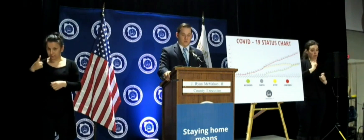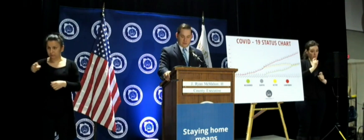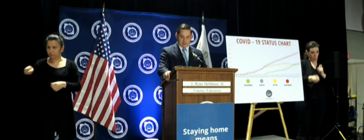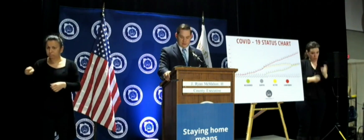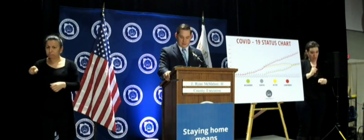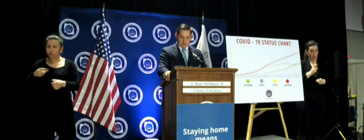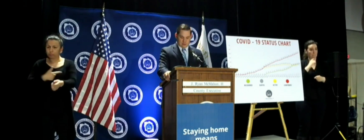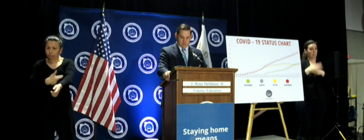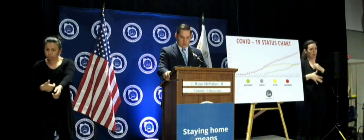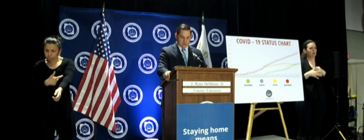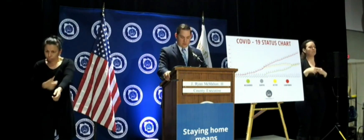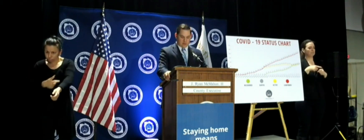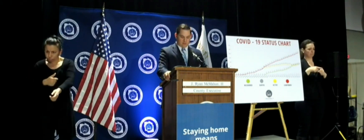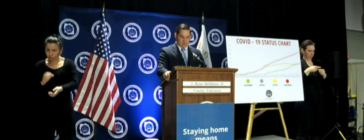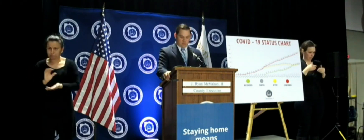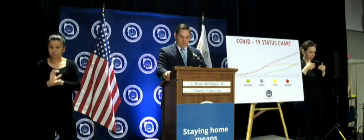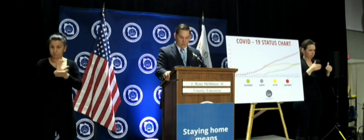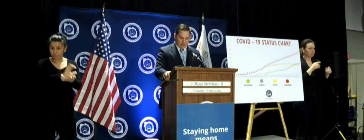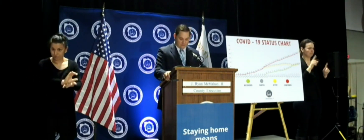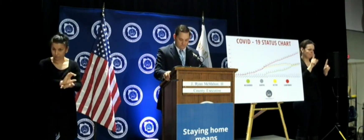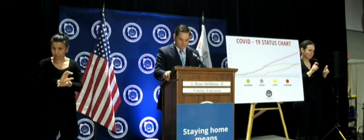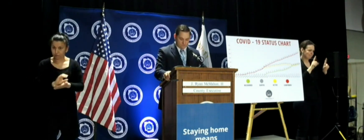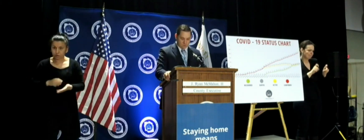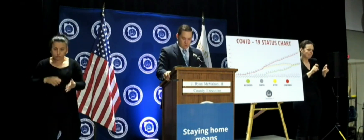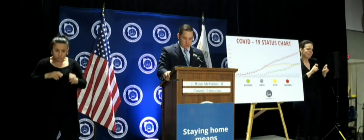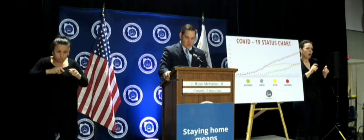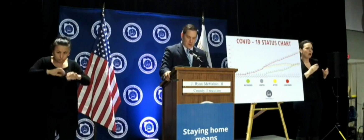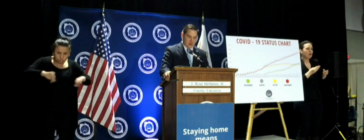against COVID-19. We want to thank everybody for that.